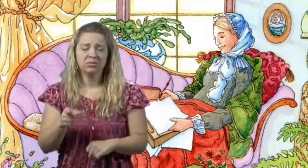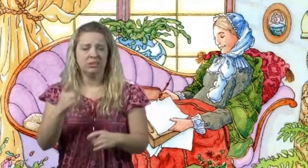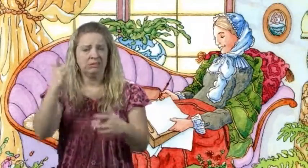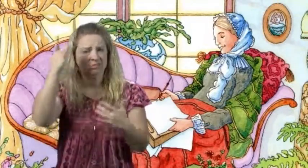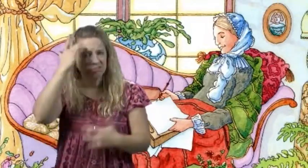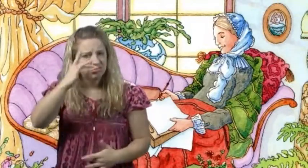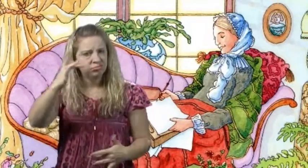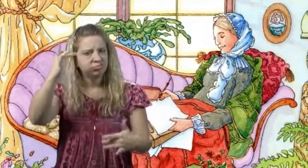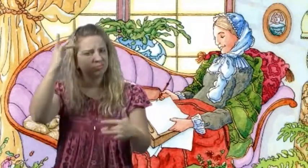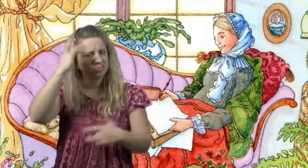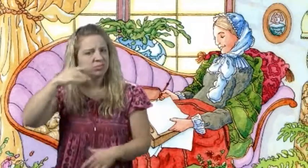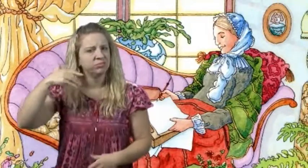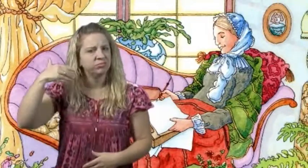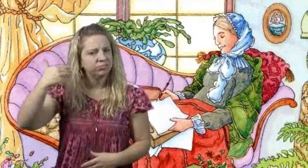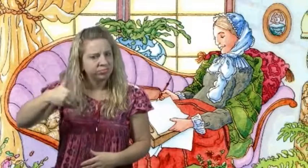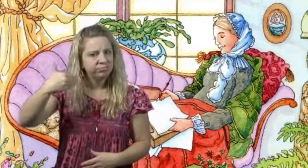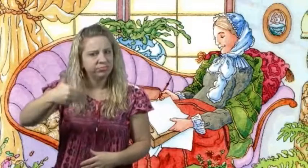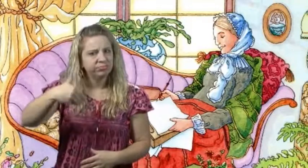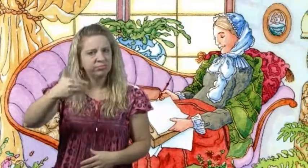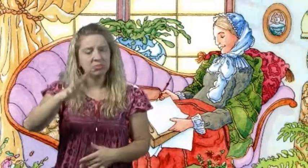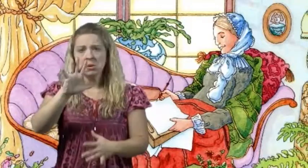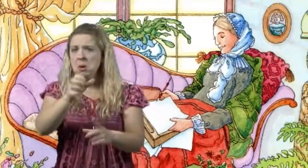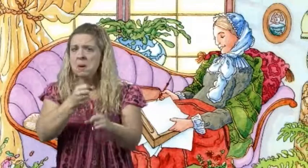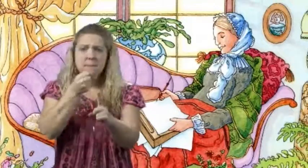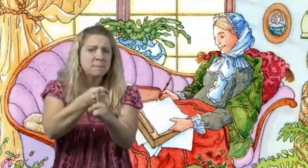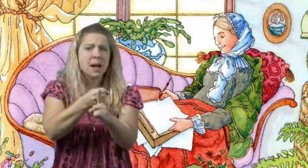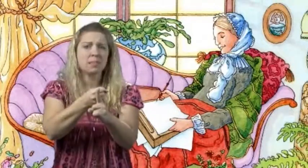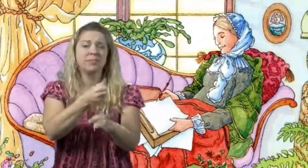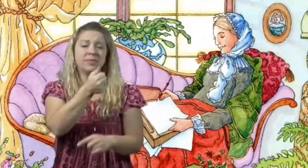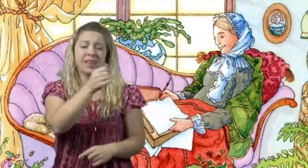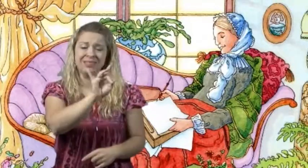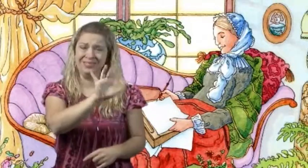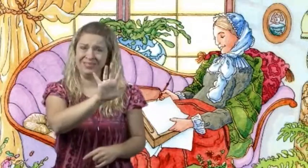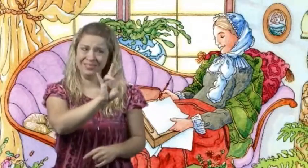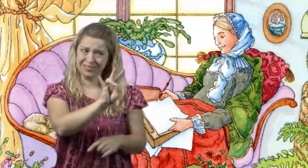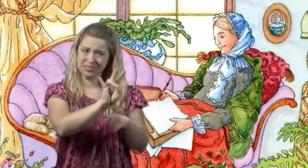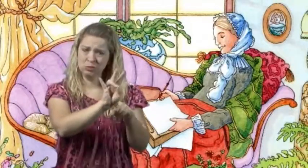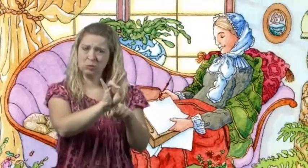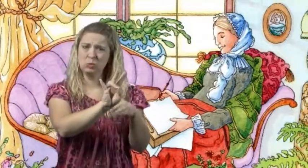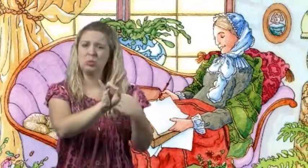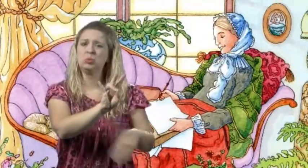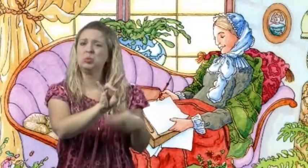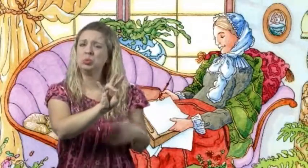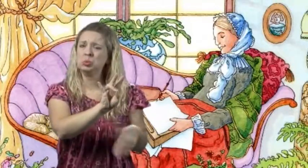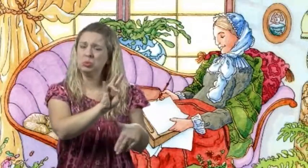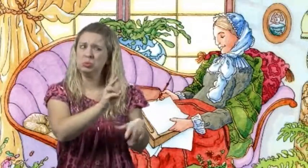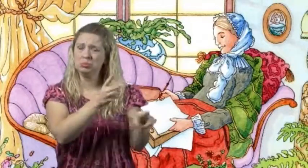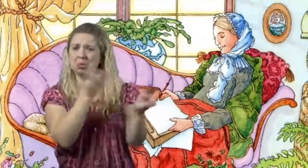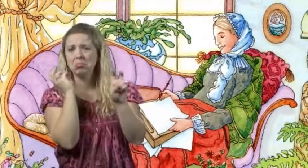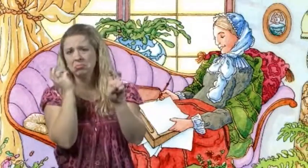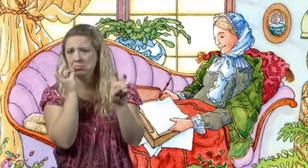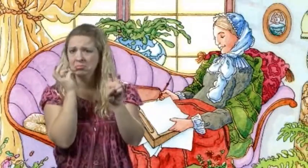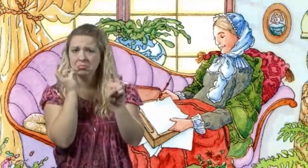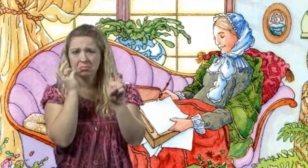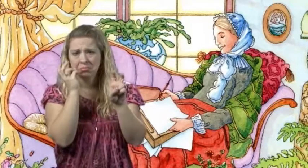She was very ill again in 1857 and 1861.